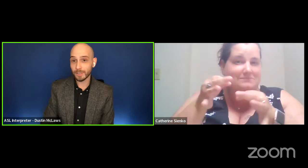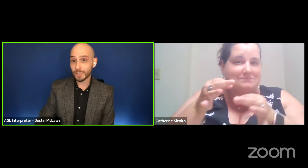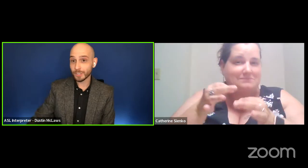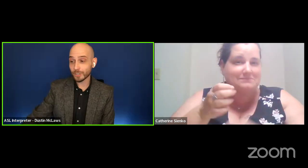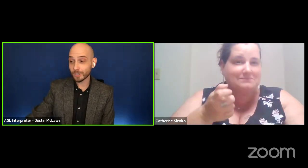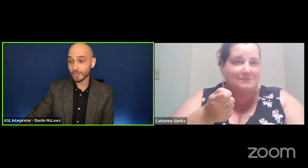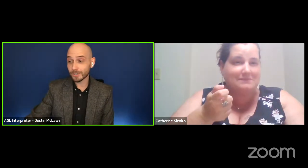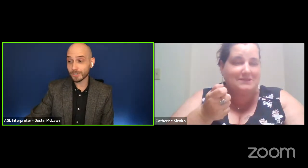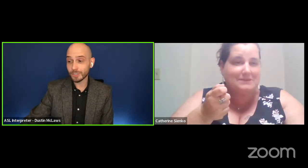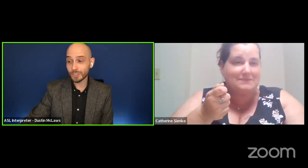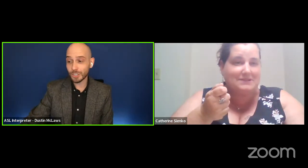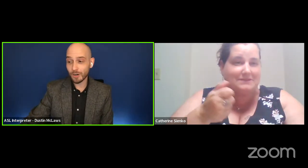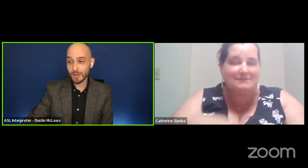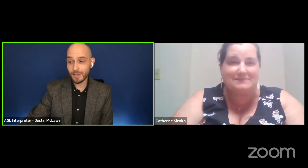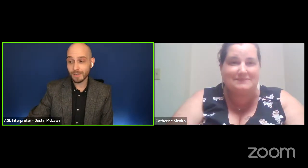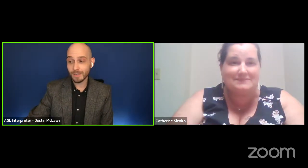report.